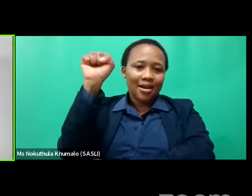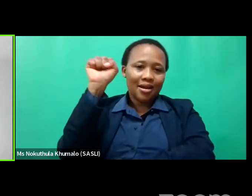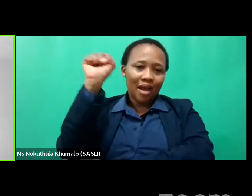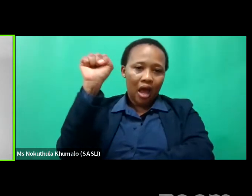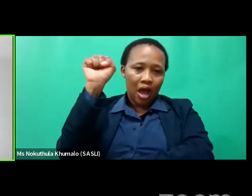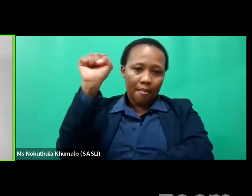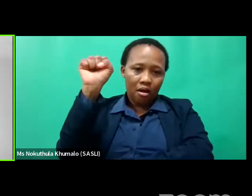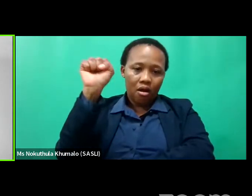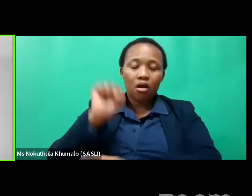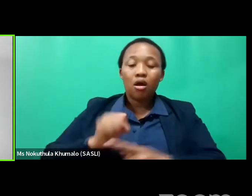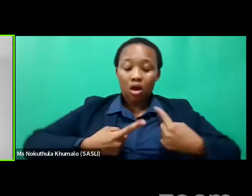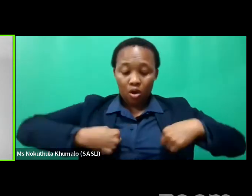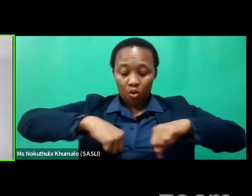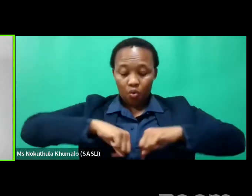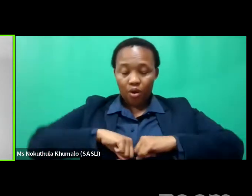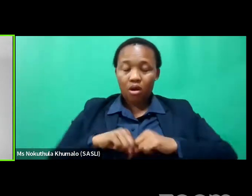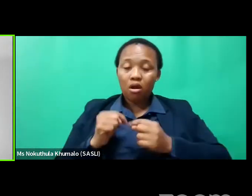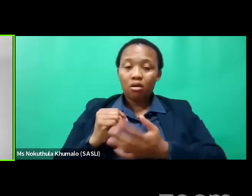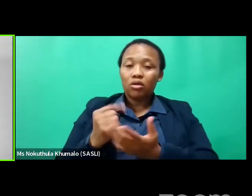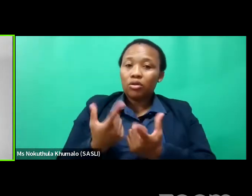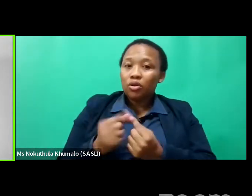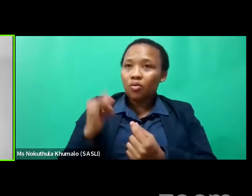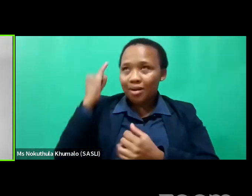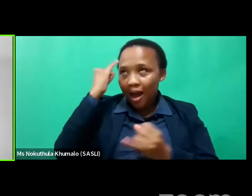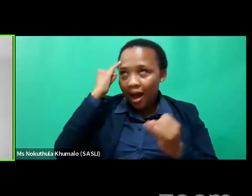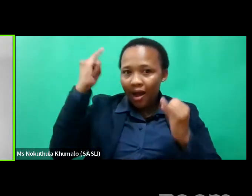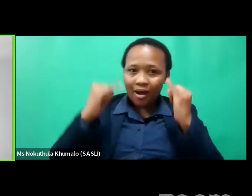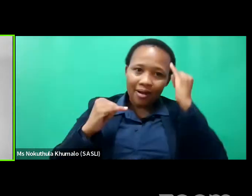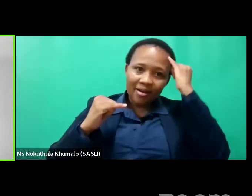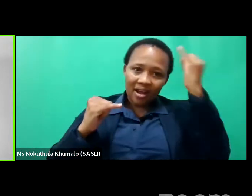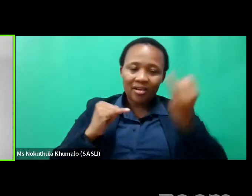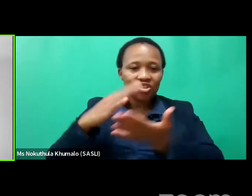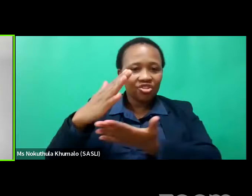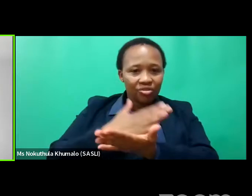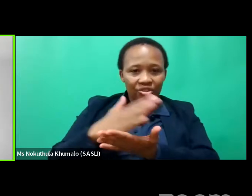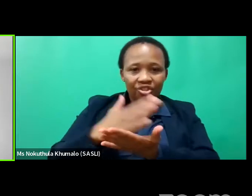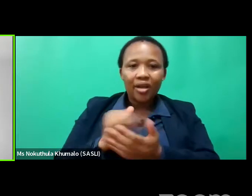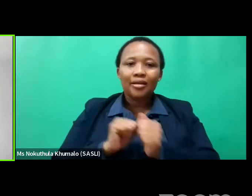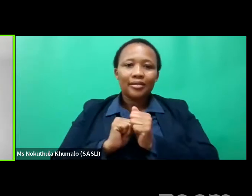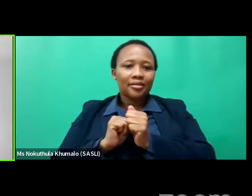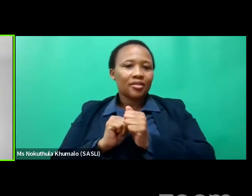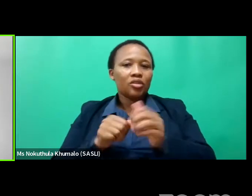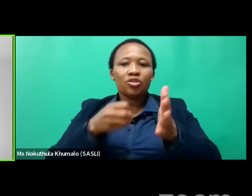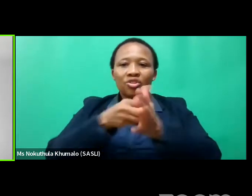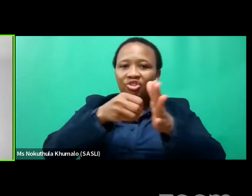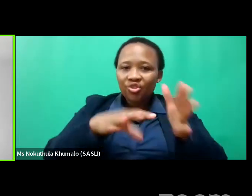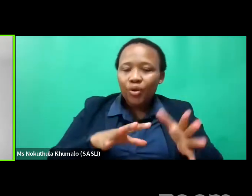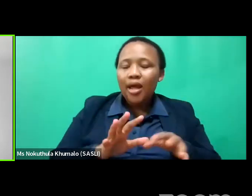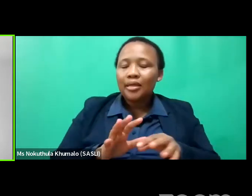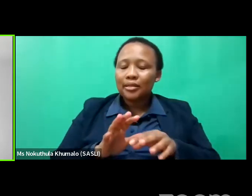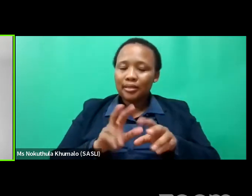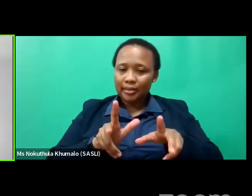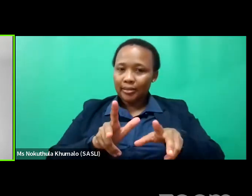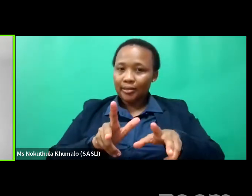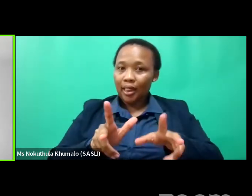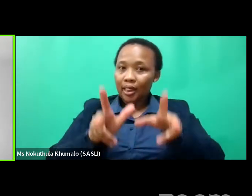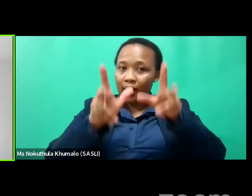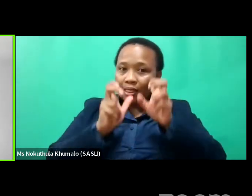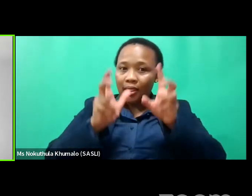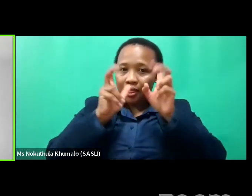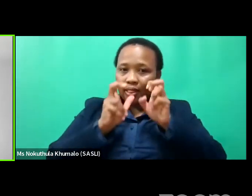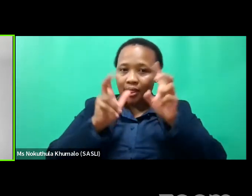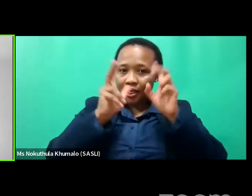share ideas and listen to scholars, we will come together more strongly so